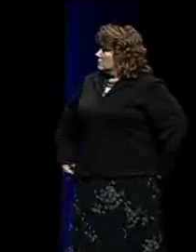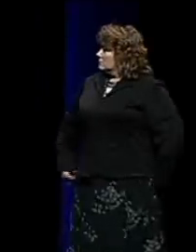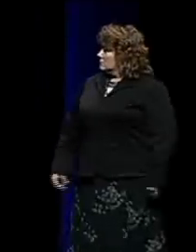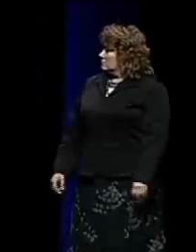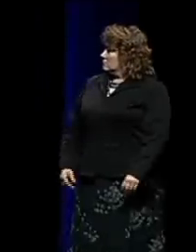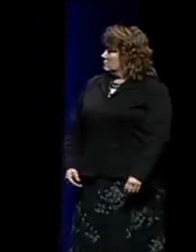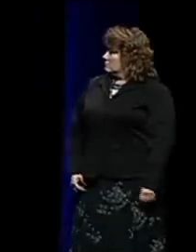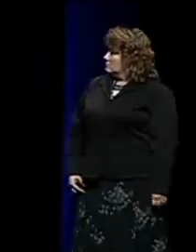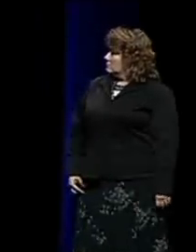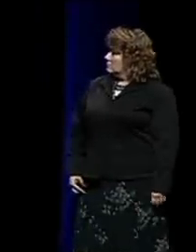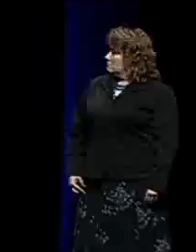done with these new levels?